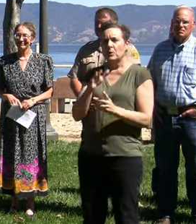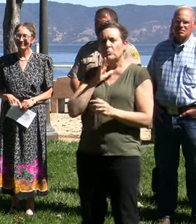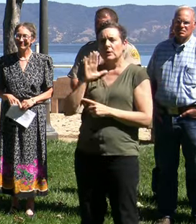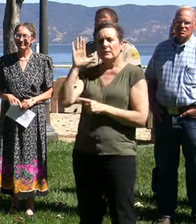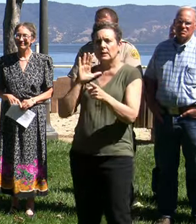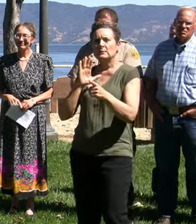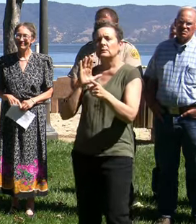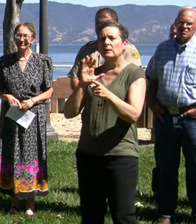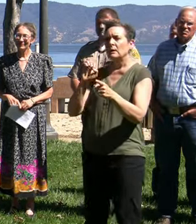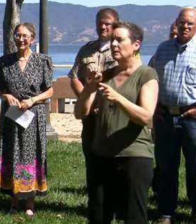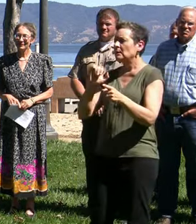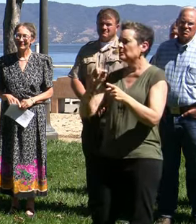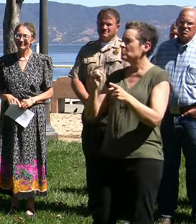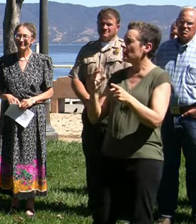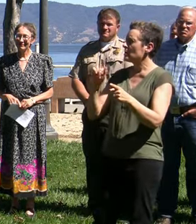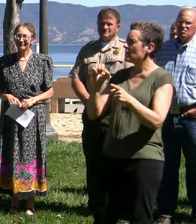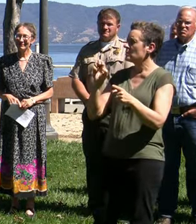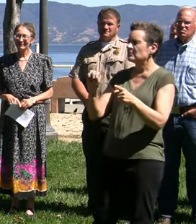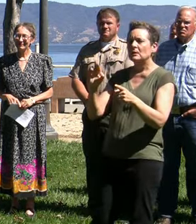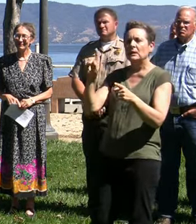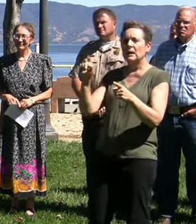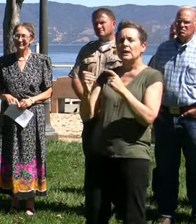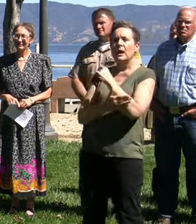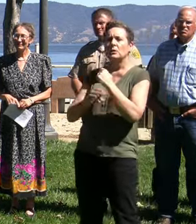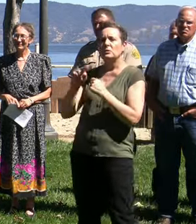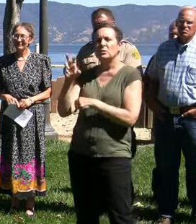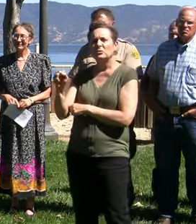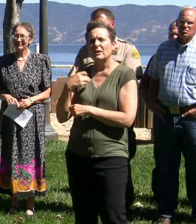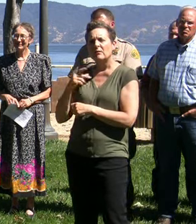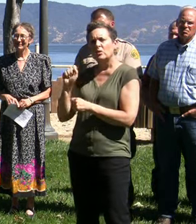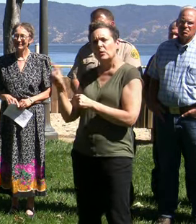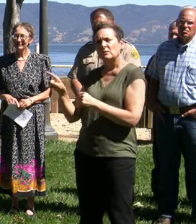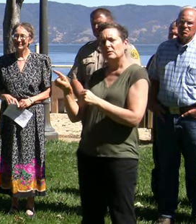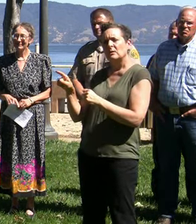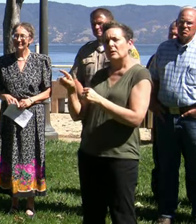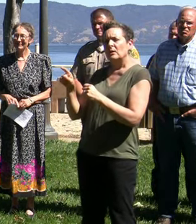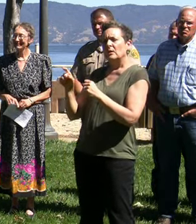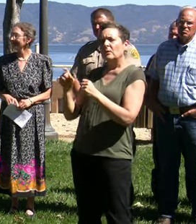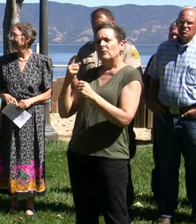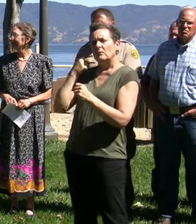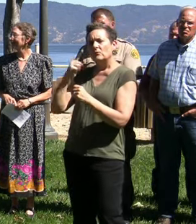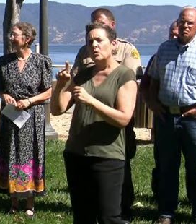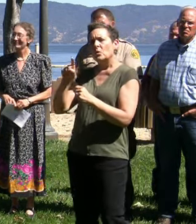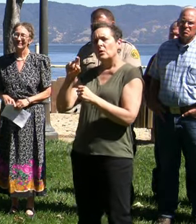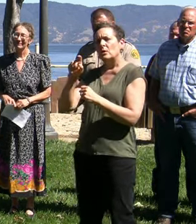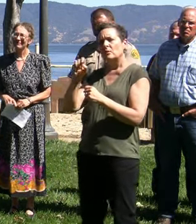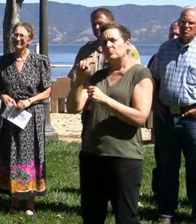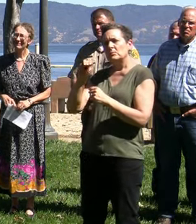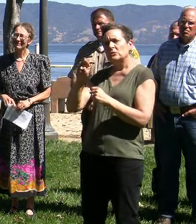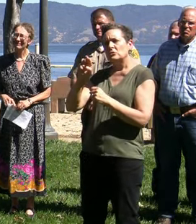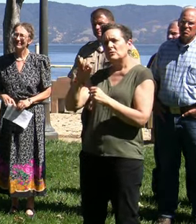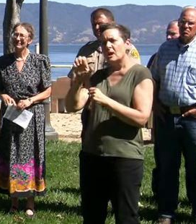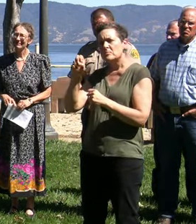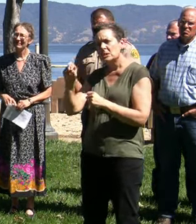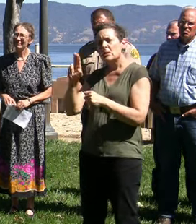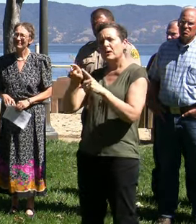Elizabeth? Elizabeth Larson with Lake County News. I'd like to ask a question specifically of Chairman Simon about the impacts of the fire